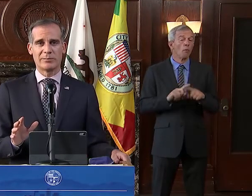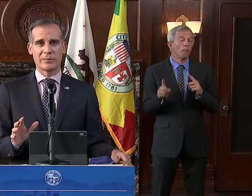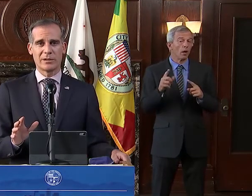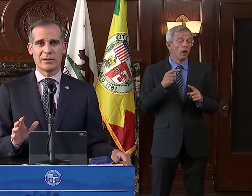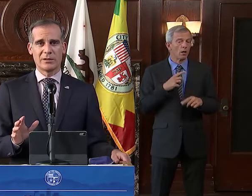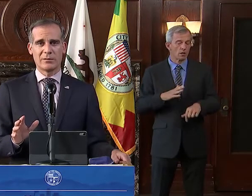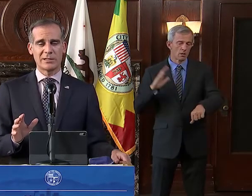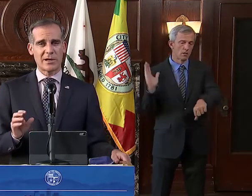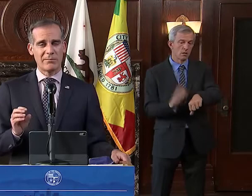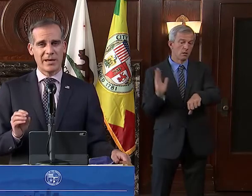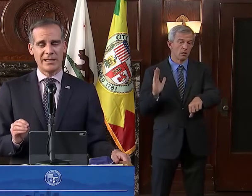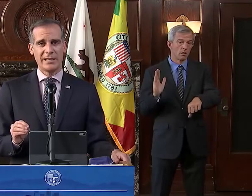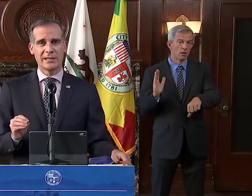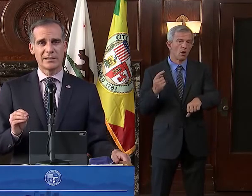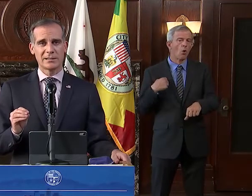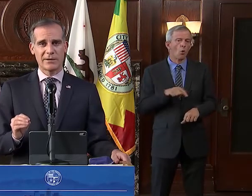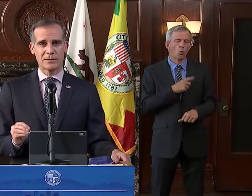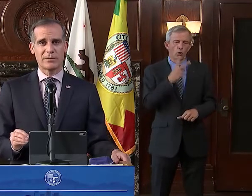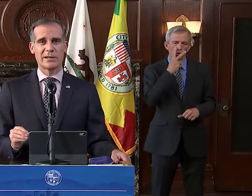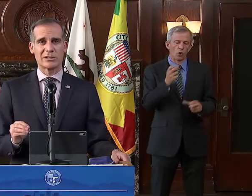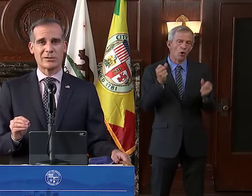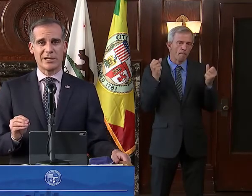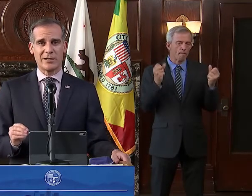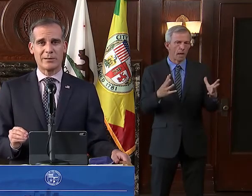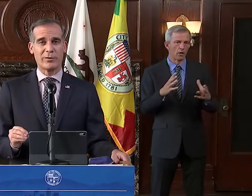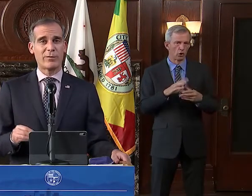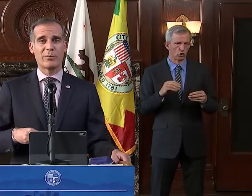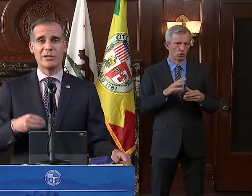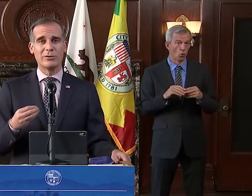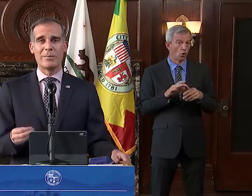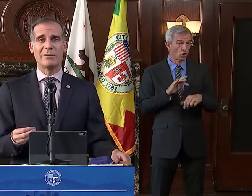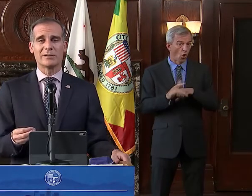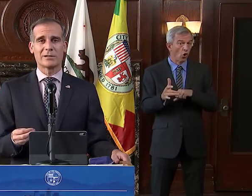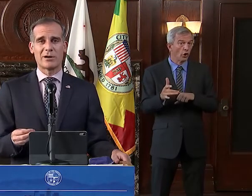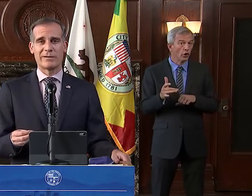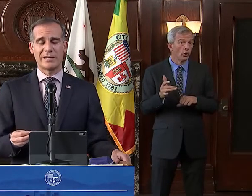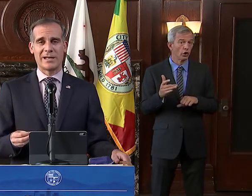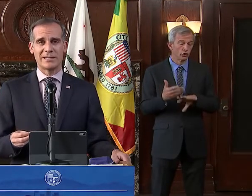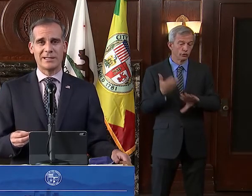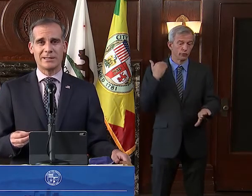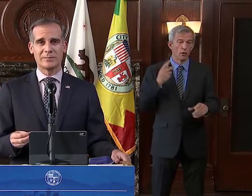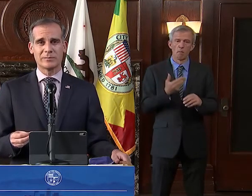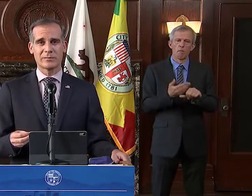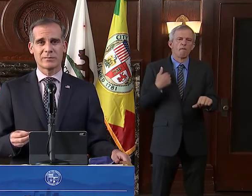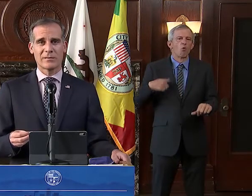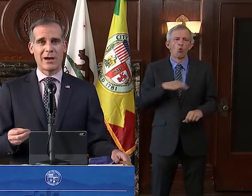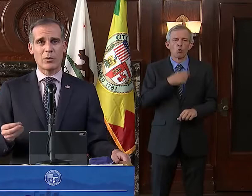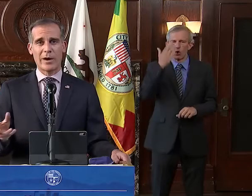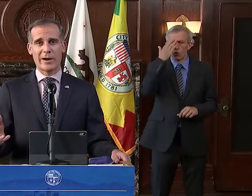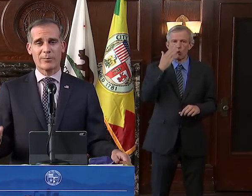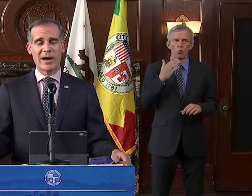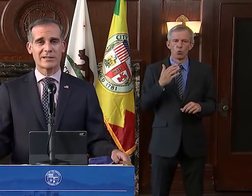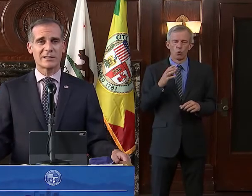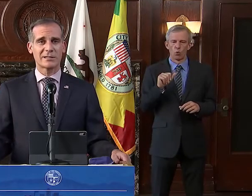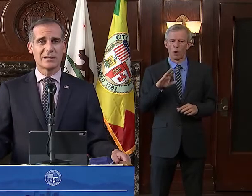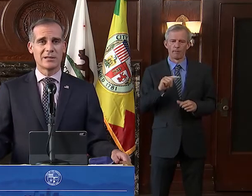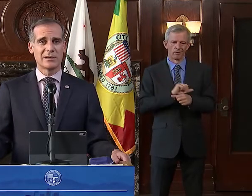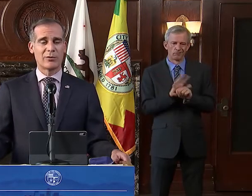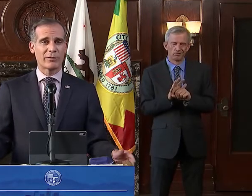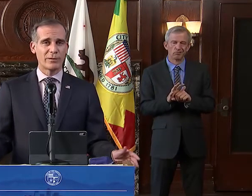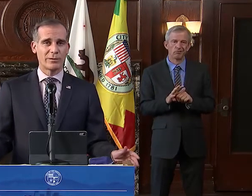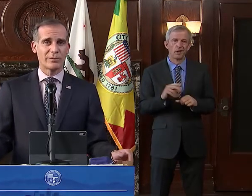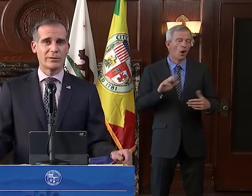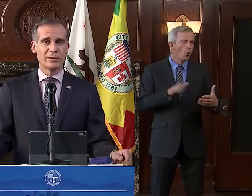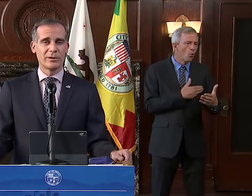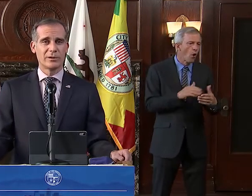here. We saw many tough stories early on before we knew about COVID-19, how choir practice